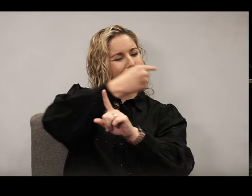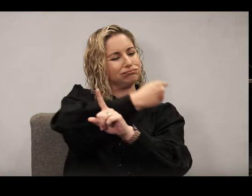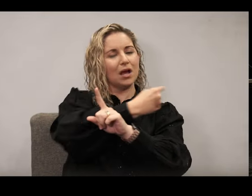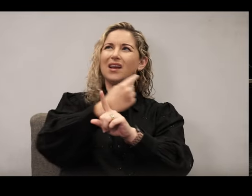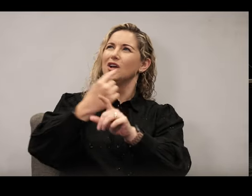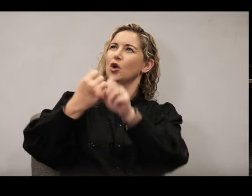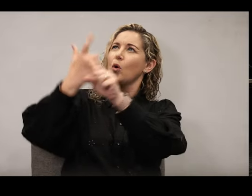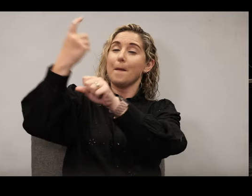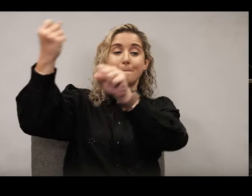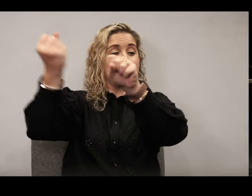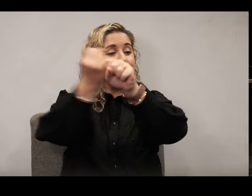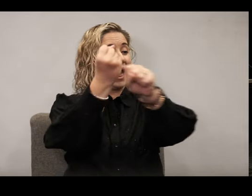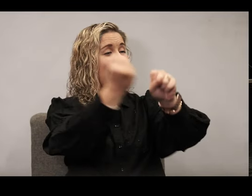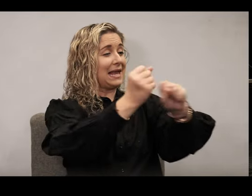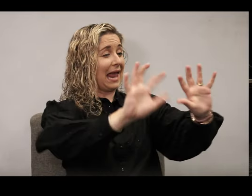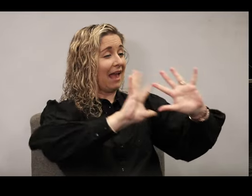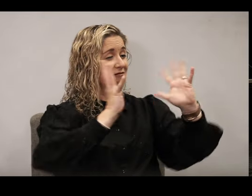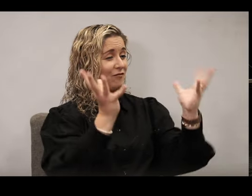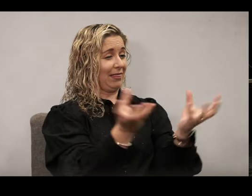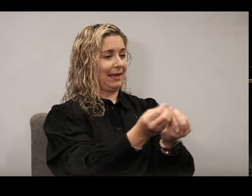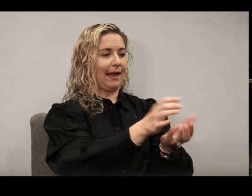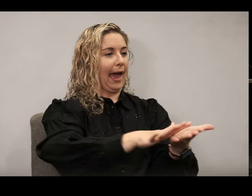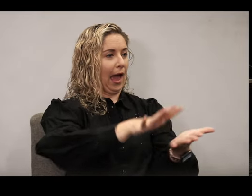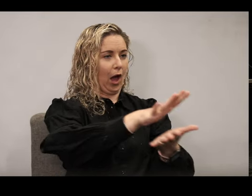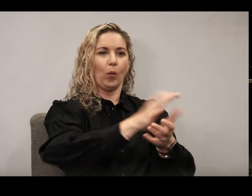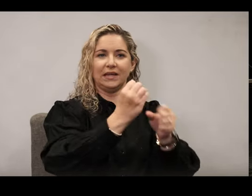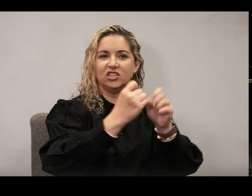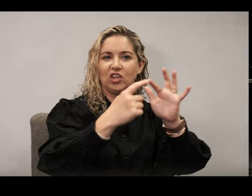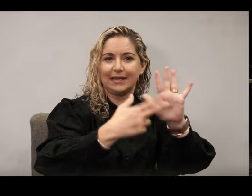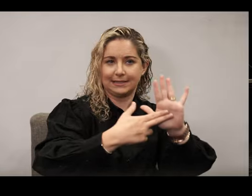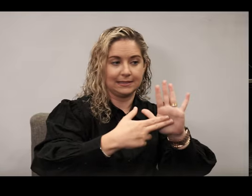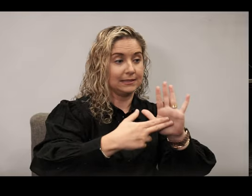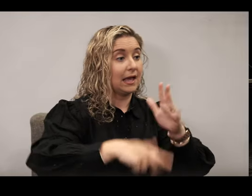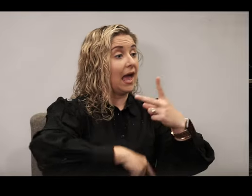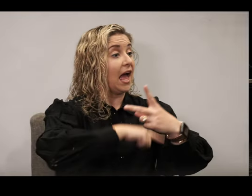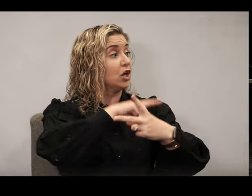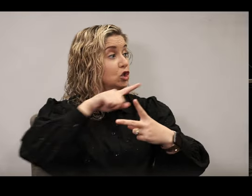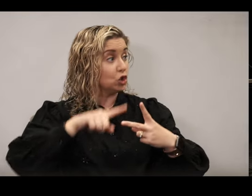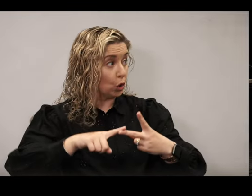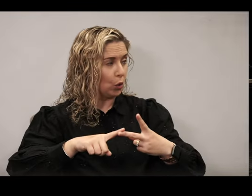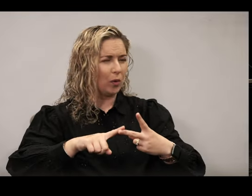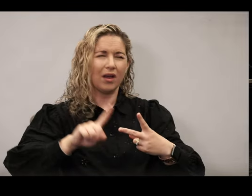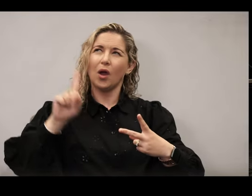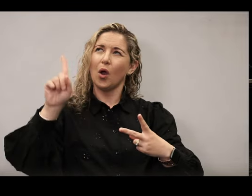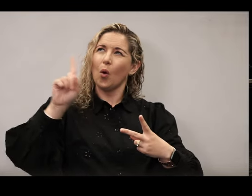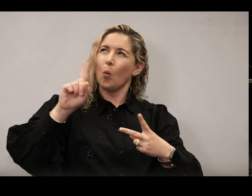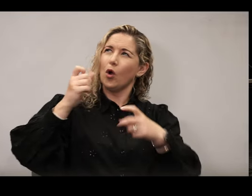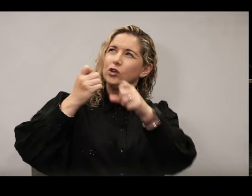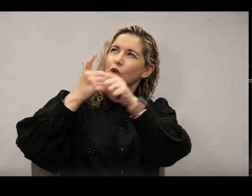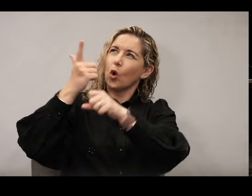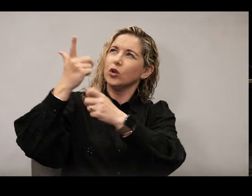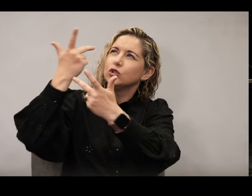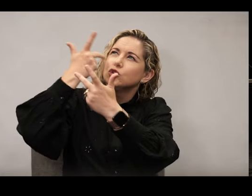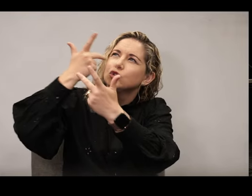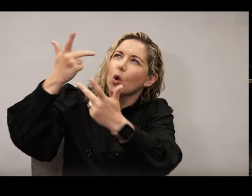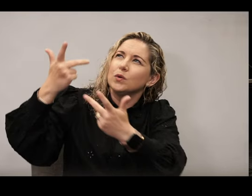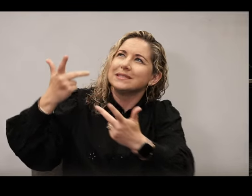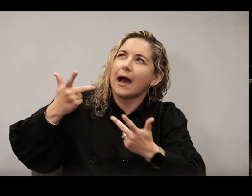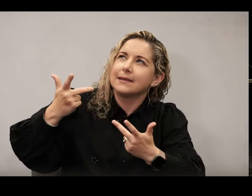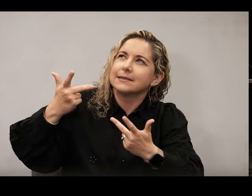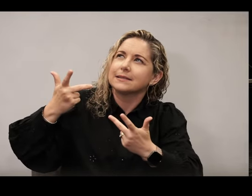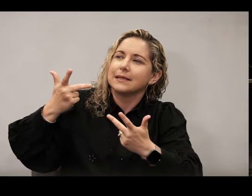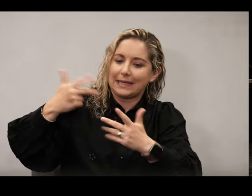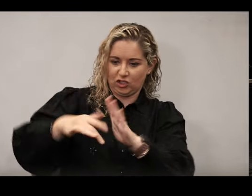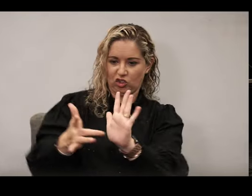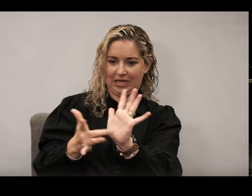1, so open there if you're not already there. And two, we look at what God's ultimately revealed about the image of God in his